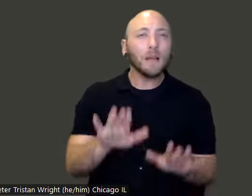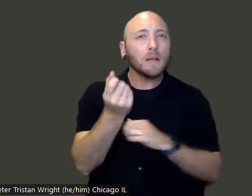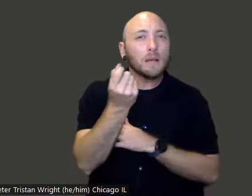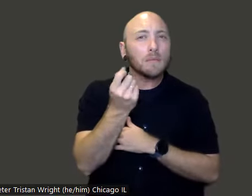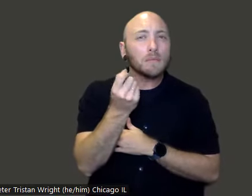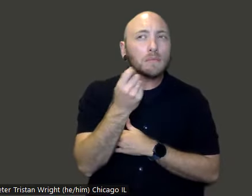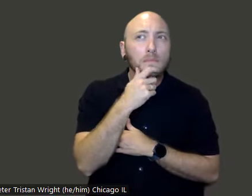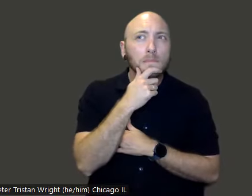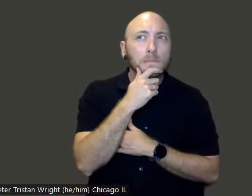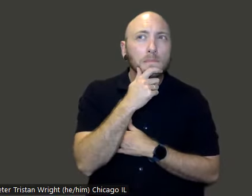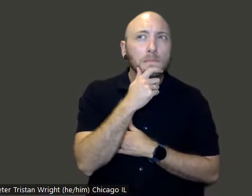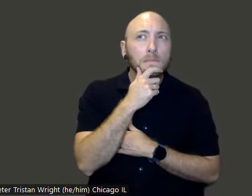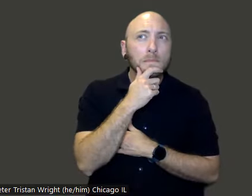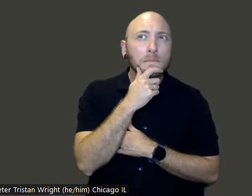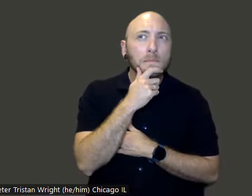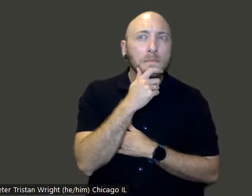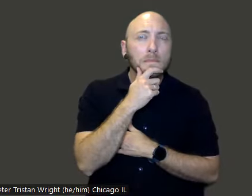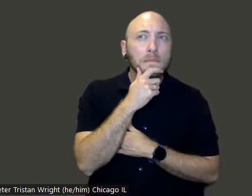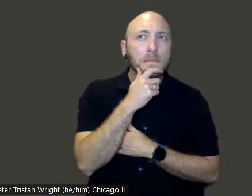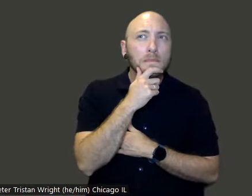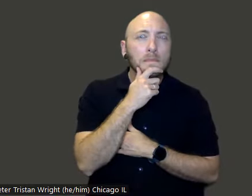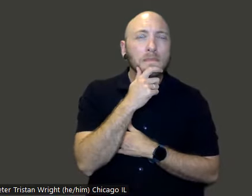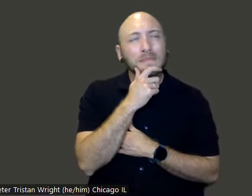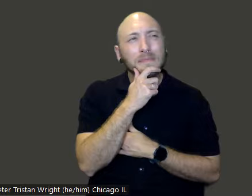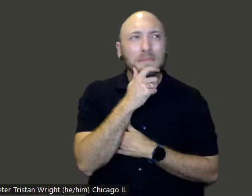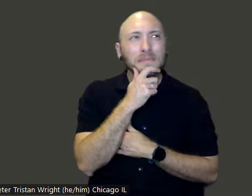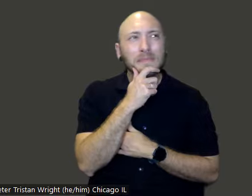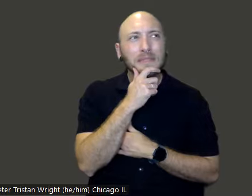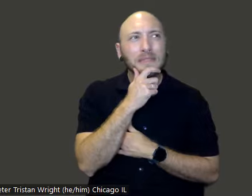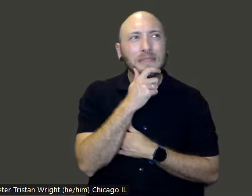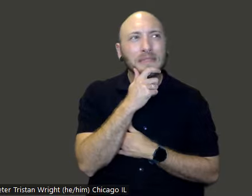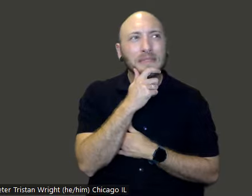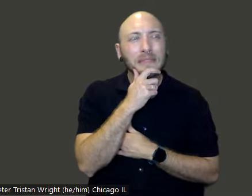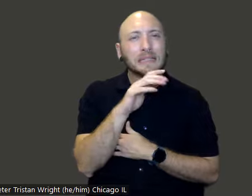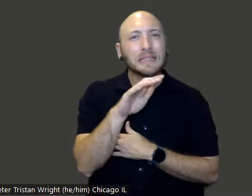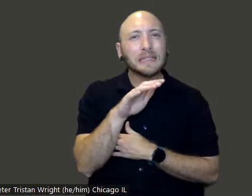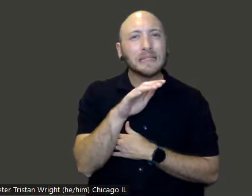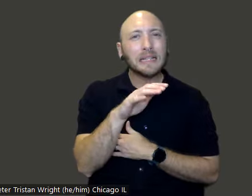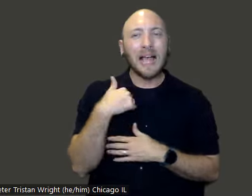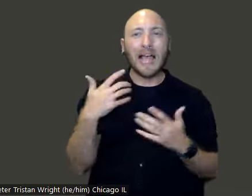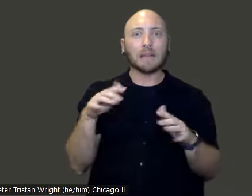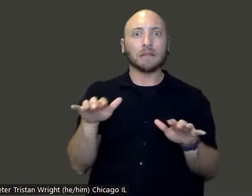I don't know, I was just beyond, like, knowing what to do.